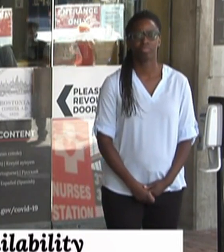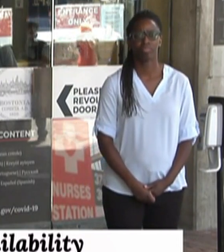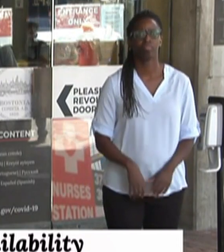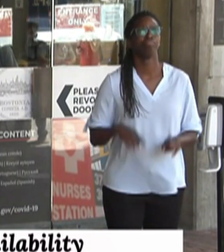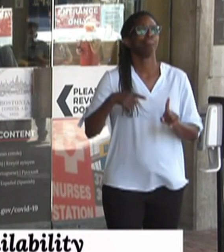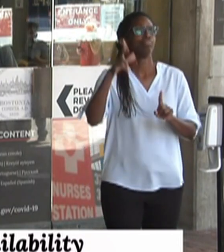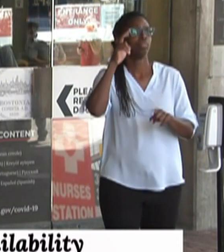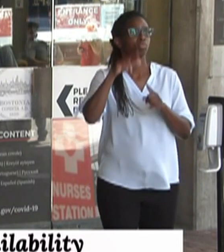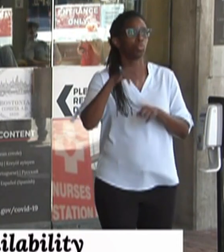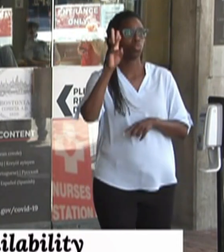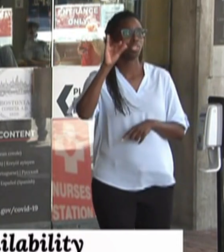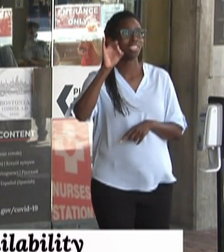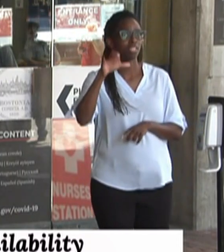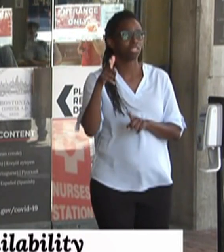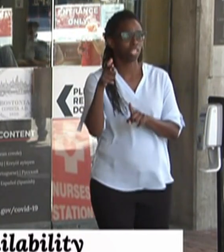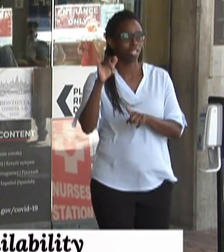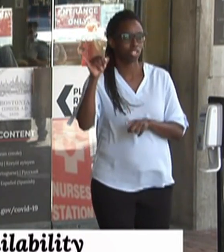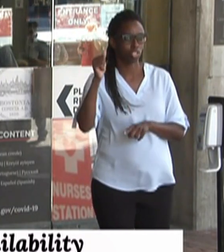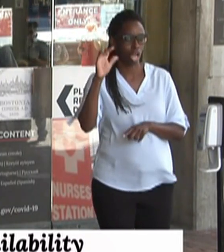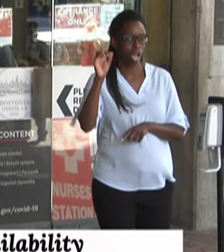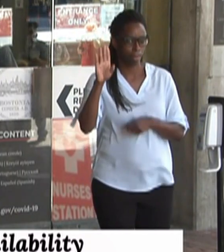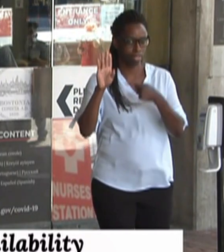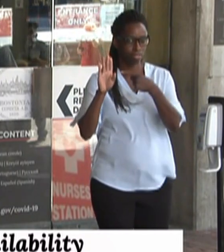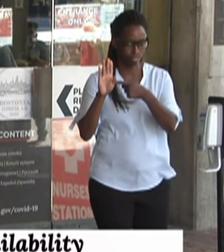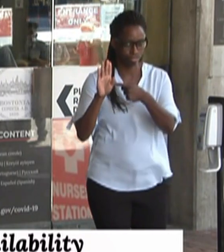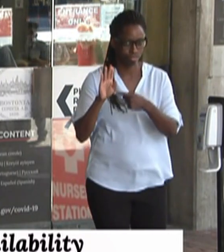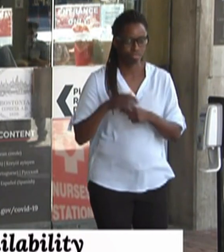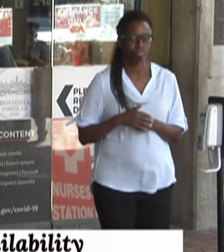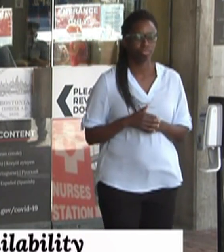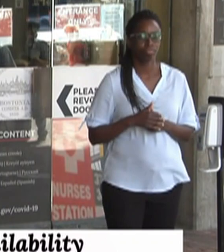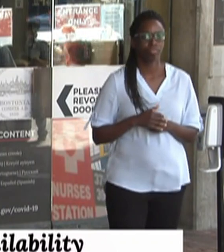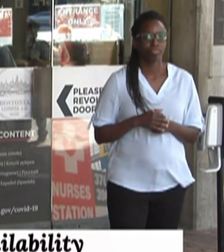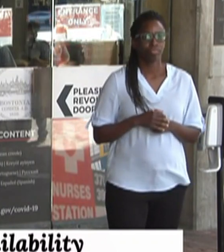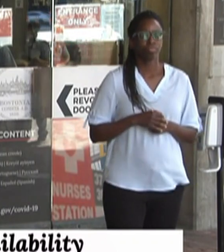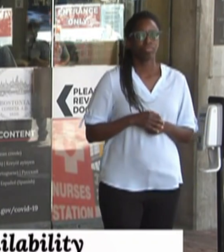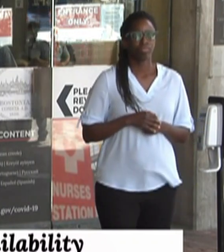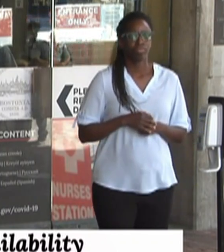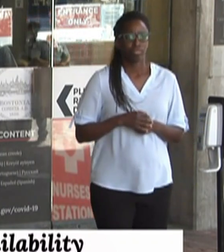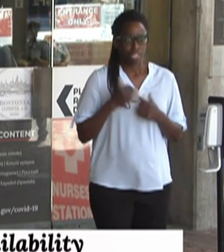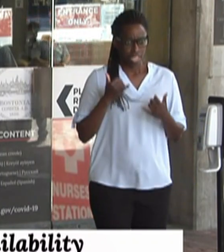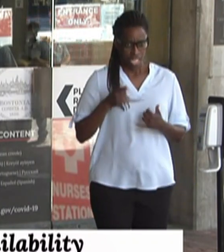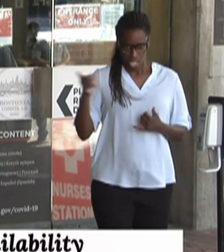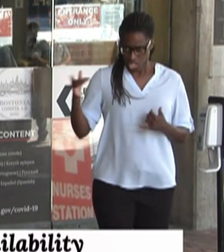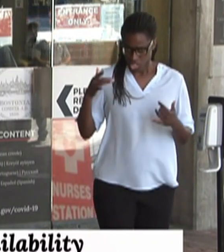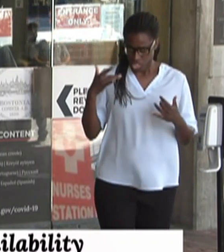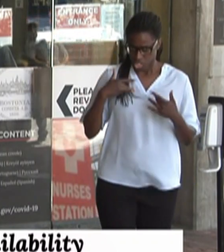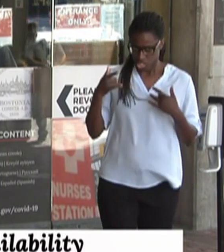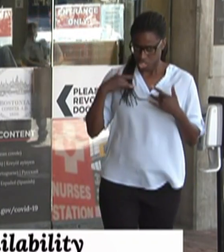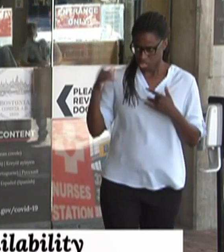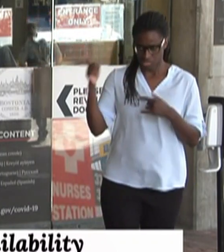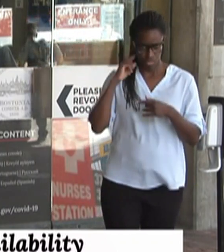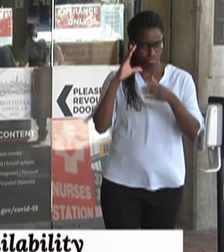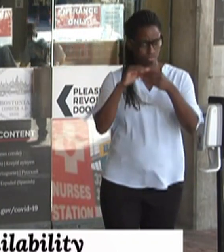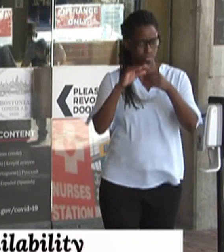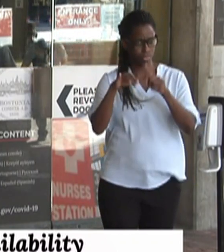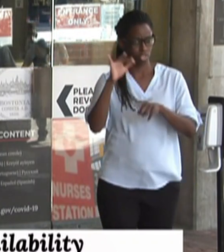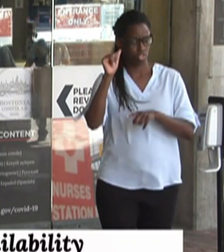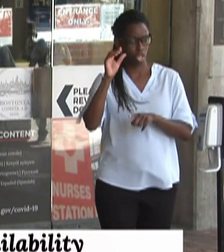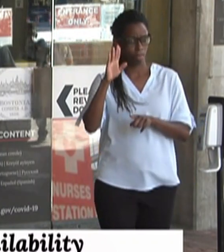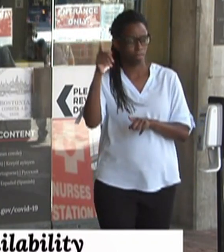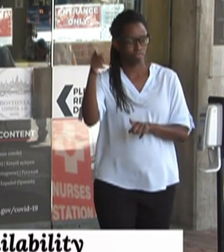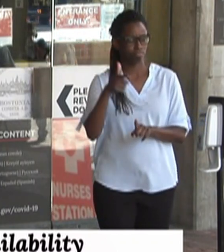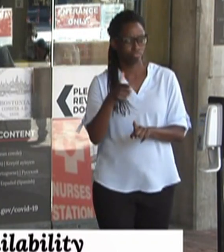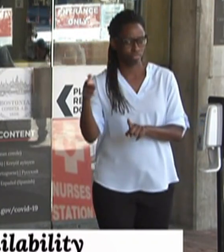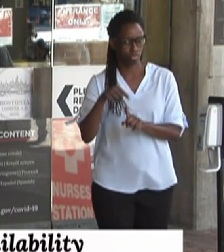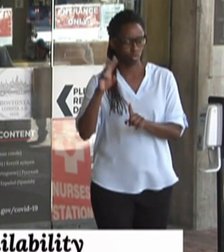no police accountability law in Massachusetts, despite there being widespread agreement that there should be